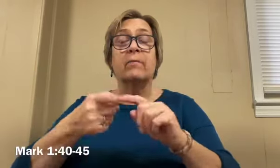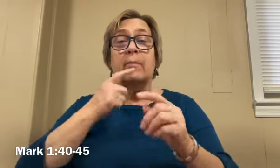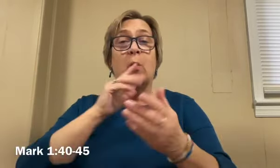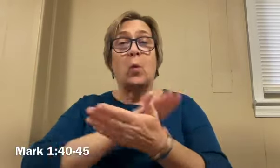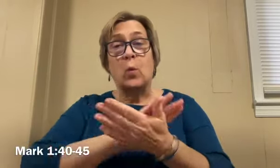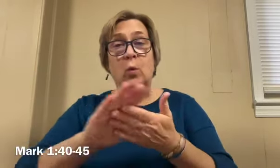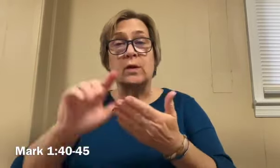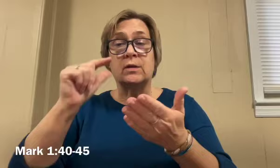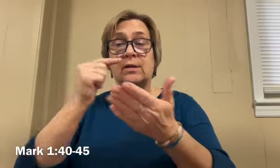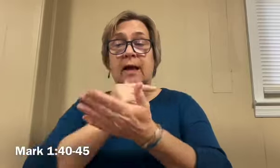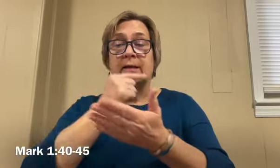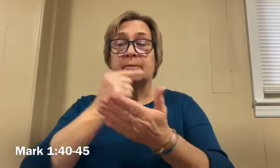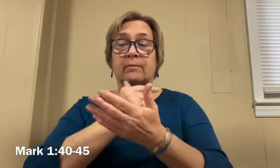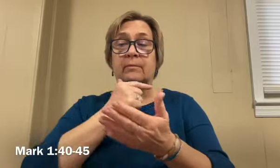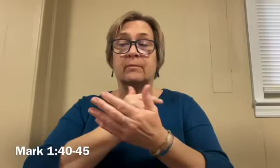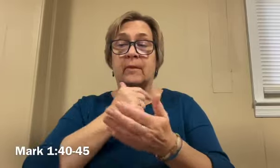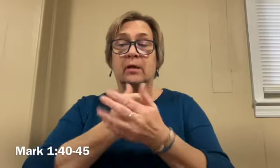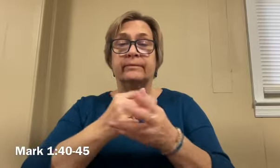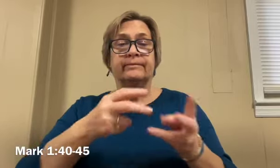A reading from the Holy Gospel